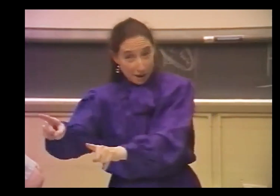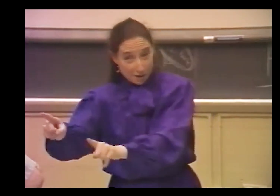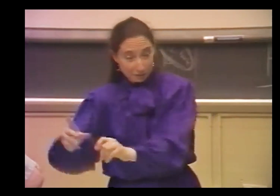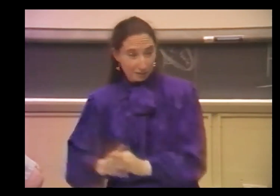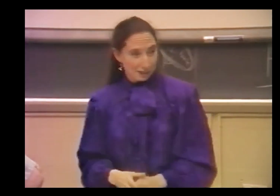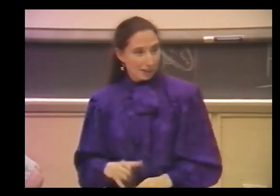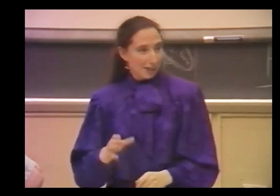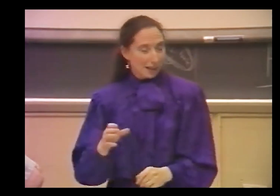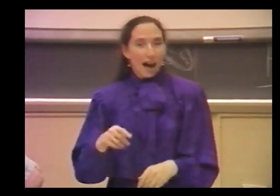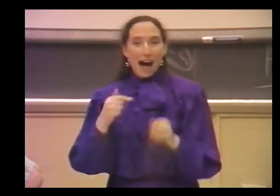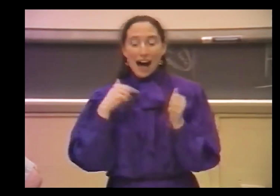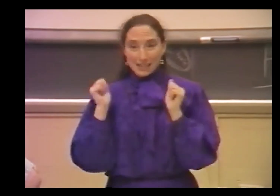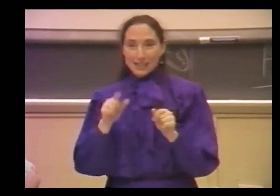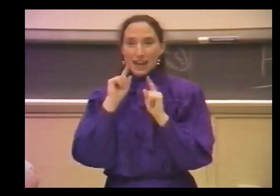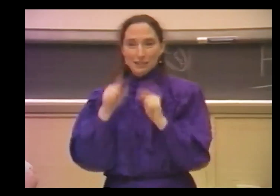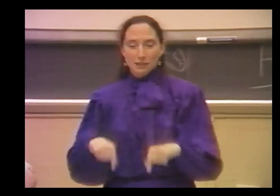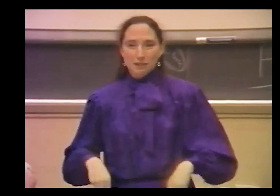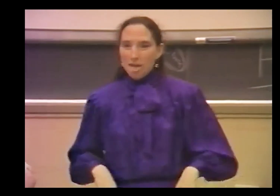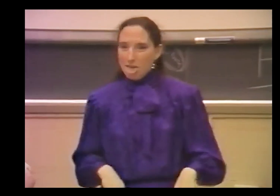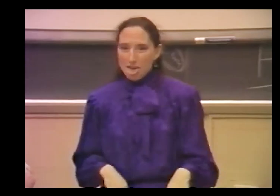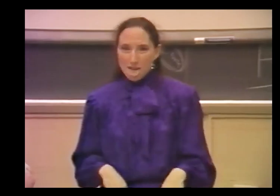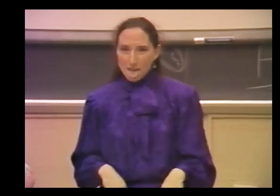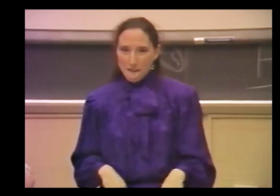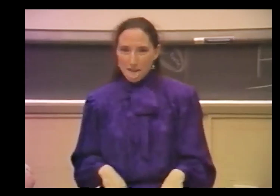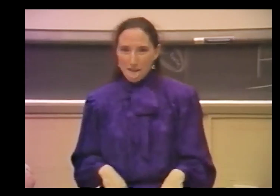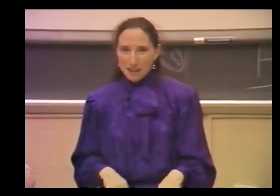there? I can answer,